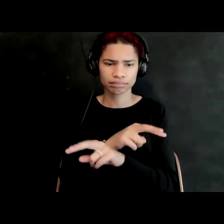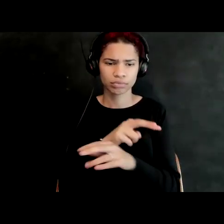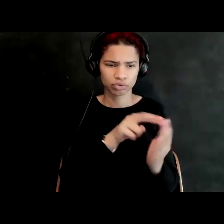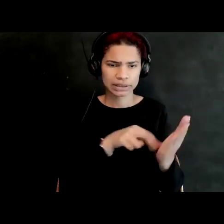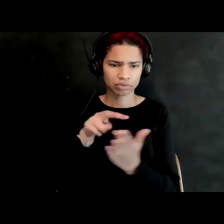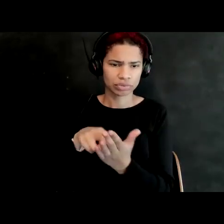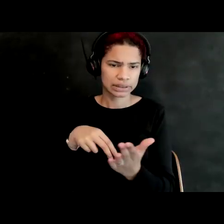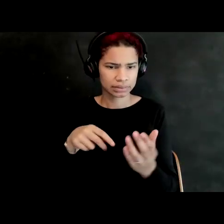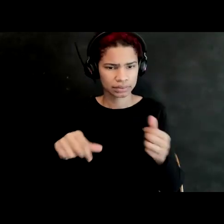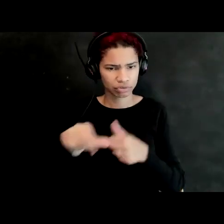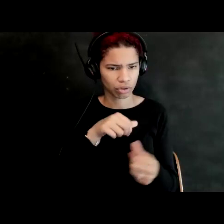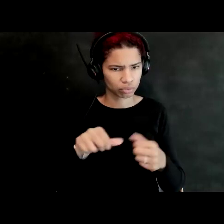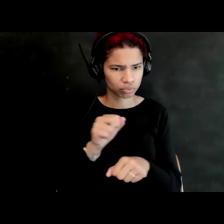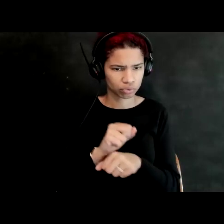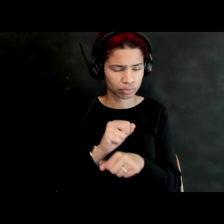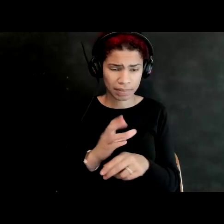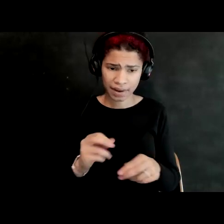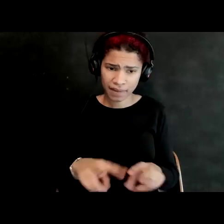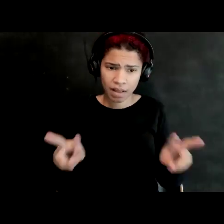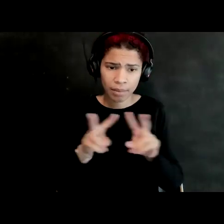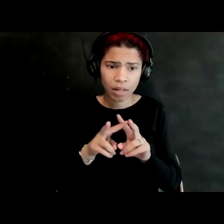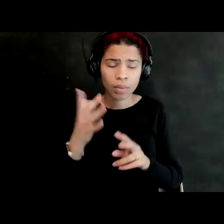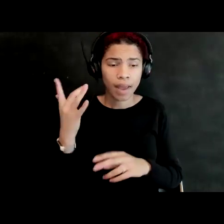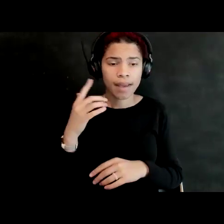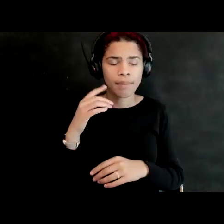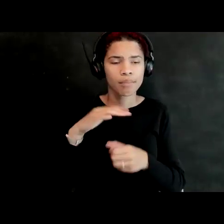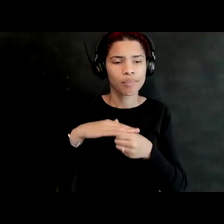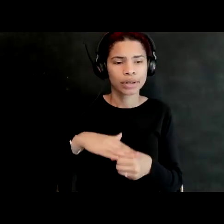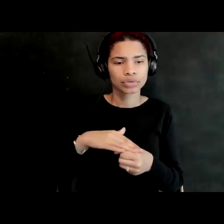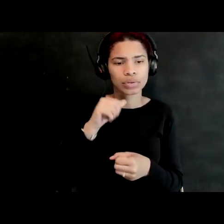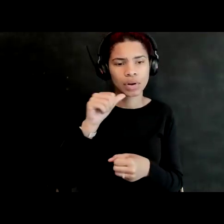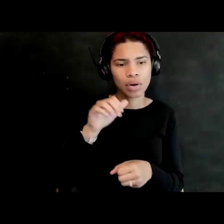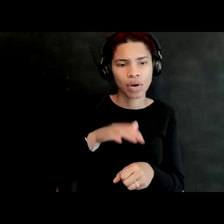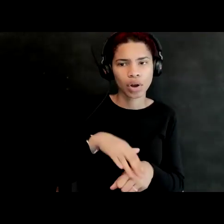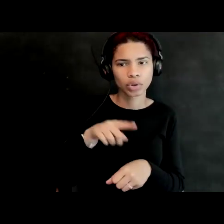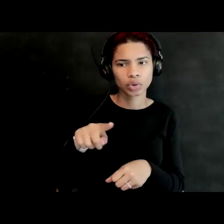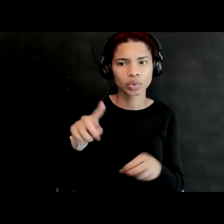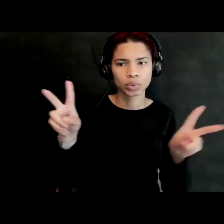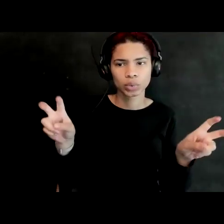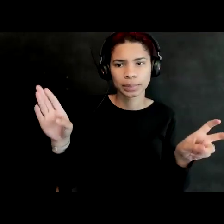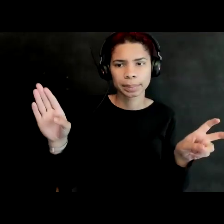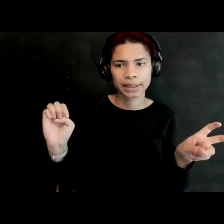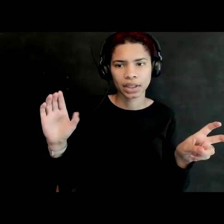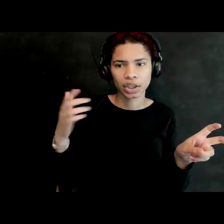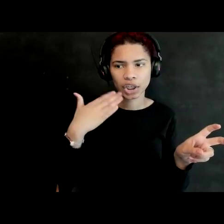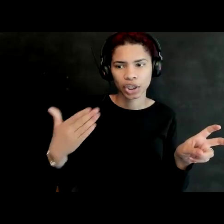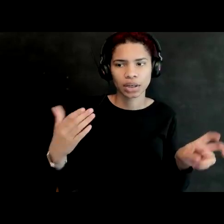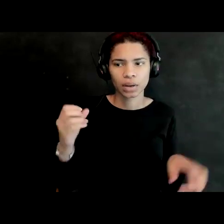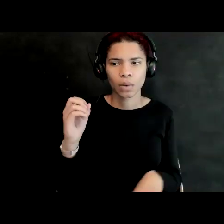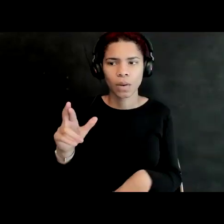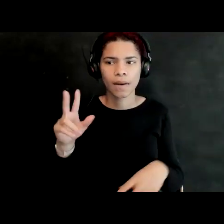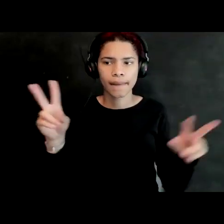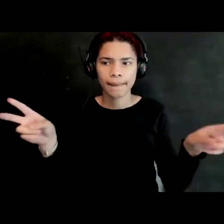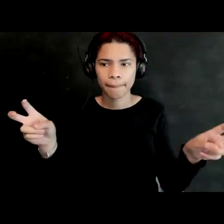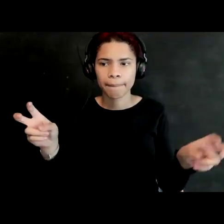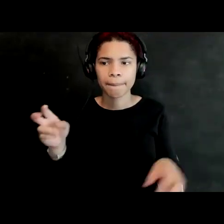because now the pressure is not on you to sort of be good and do, you know, be